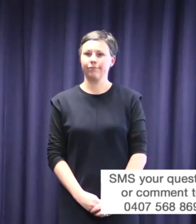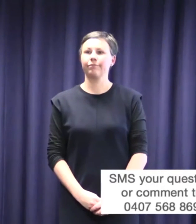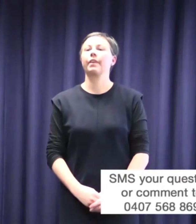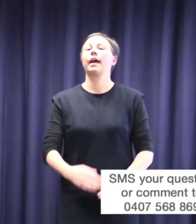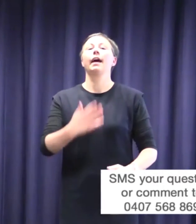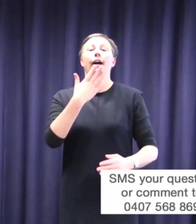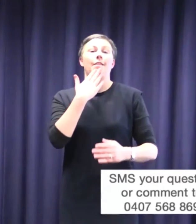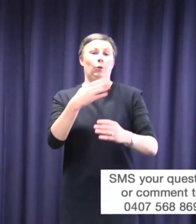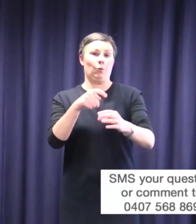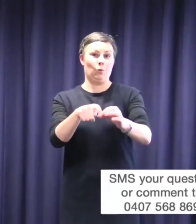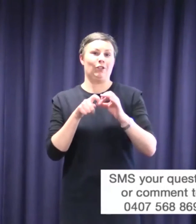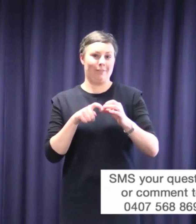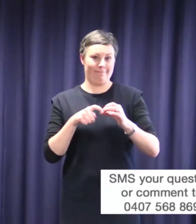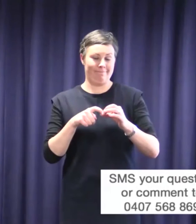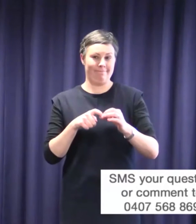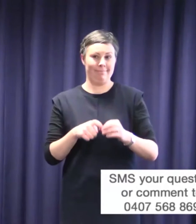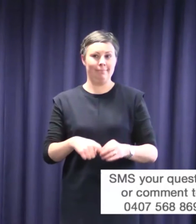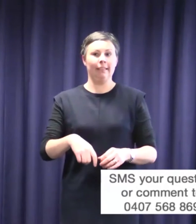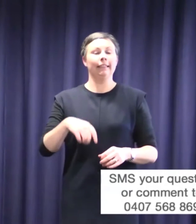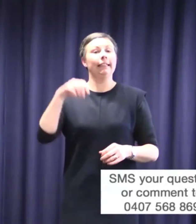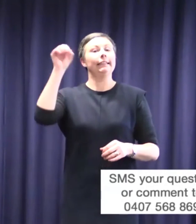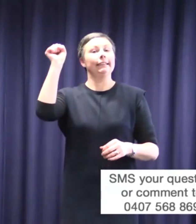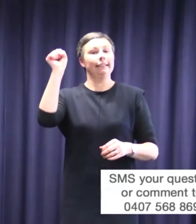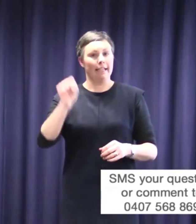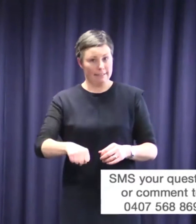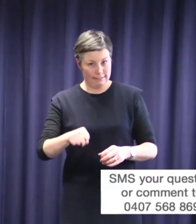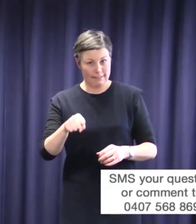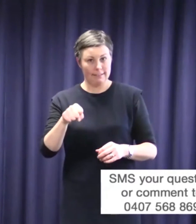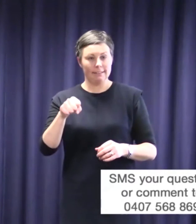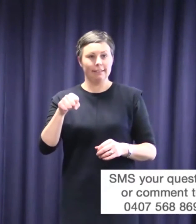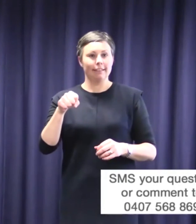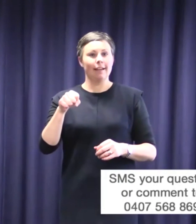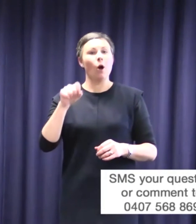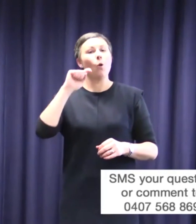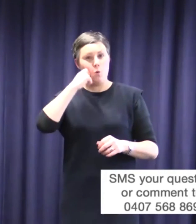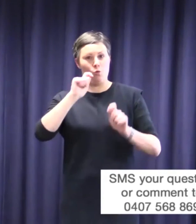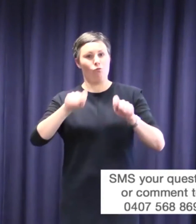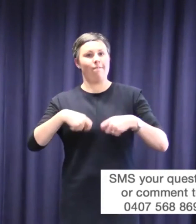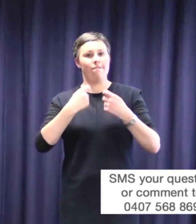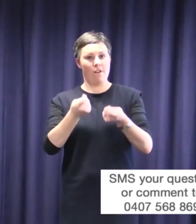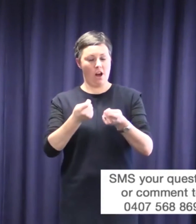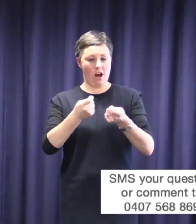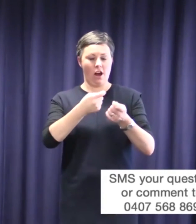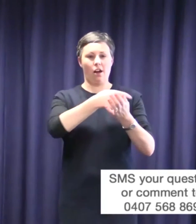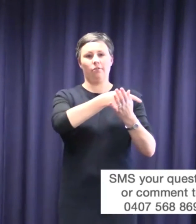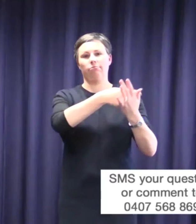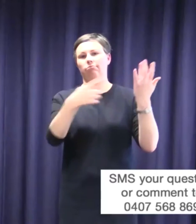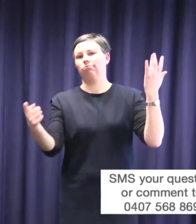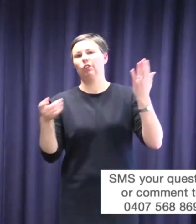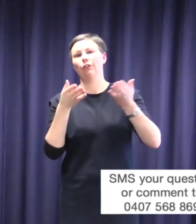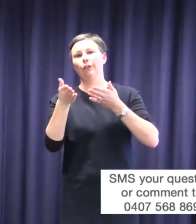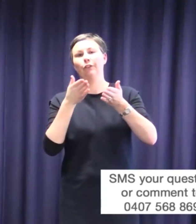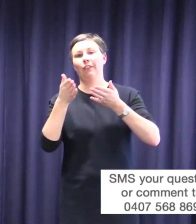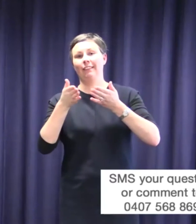Thank you for the question. Yes, the answer to that is yes. We will be providing a full suite of